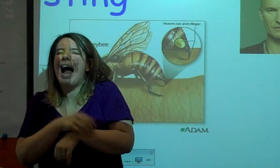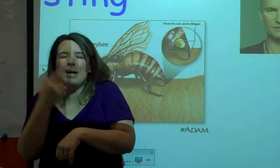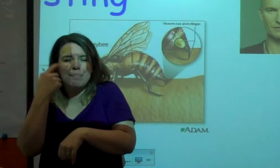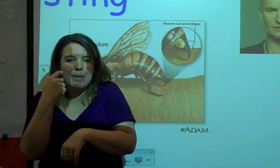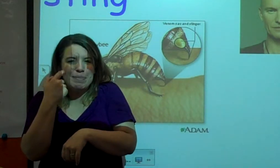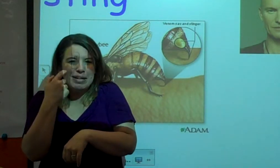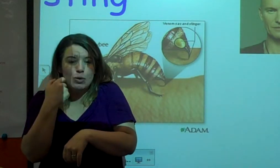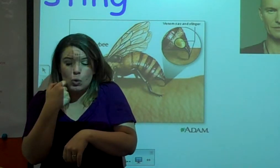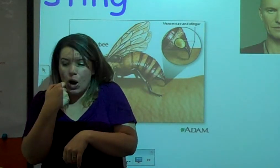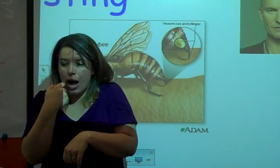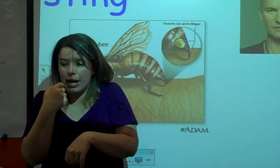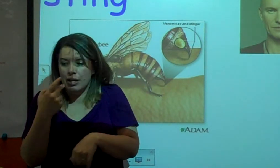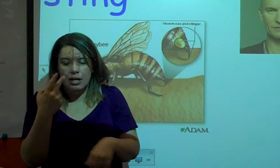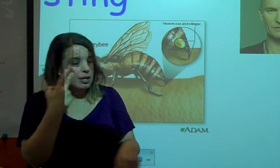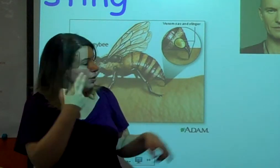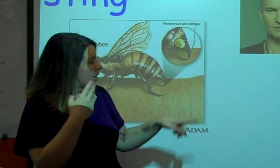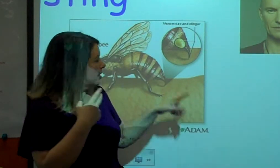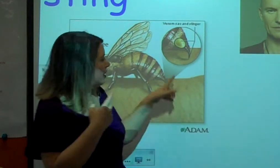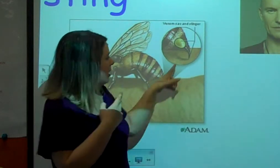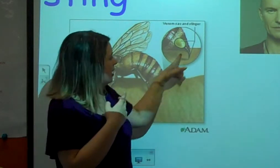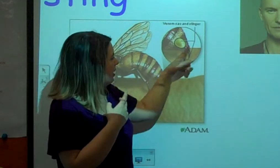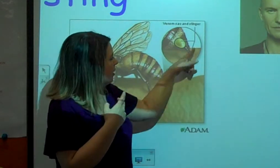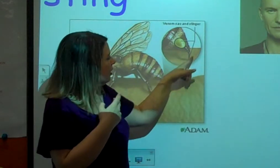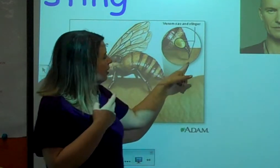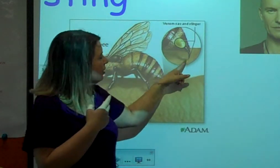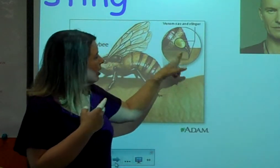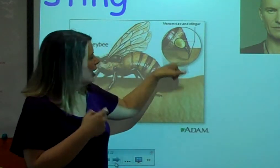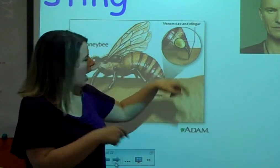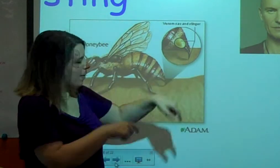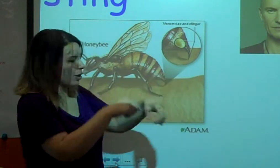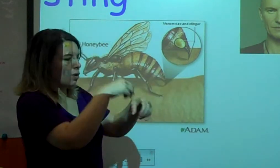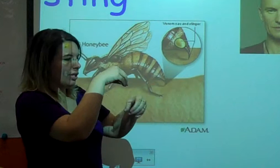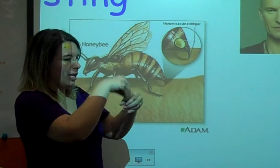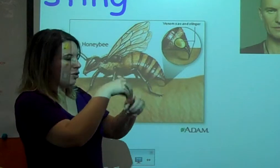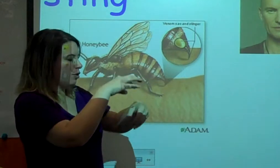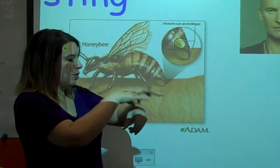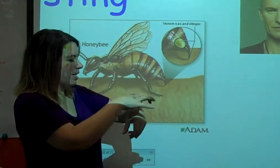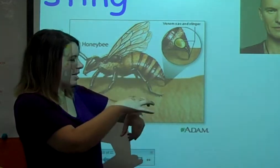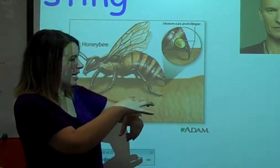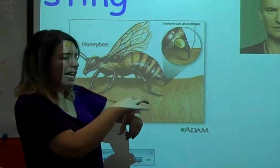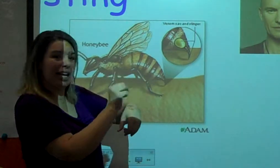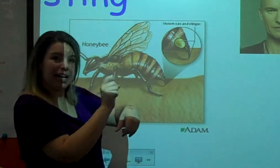It maybe make you cry. You can see here how it goes into the skin.